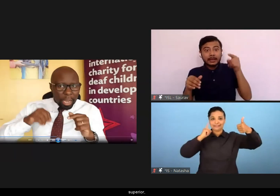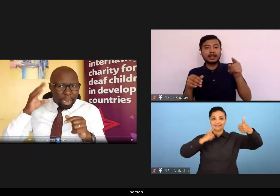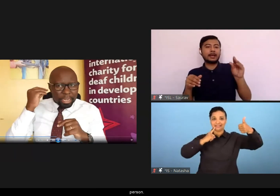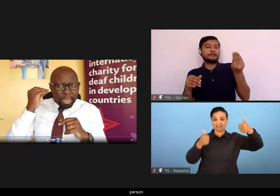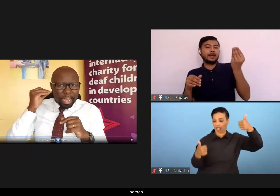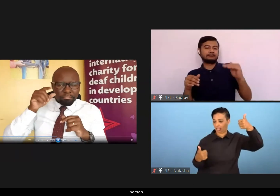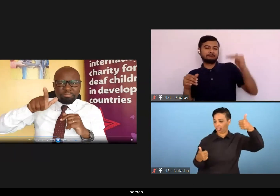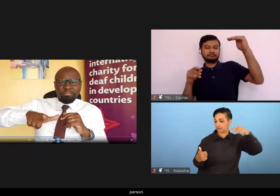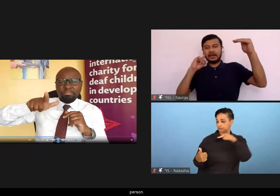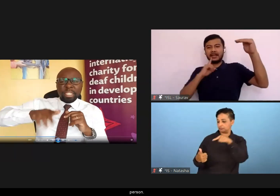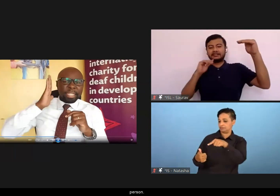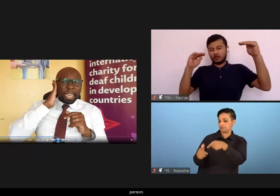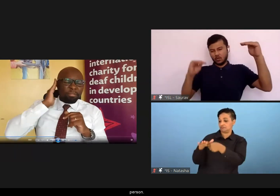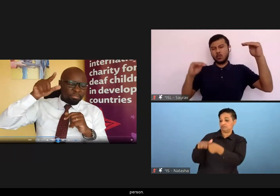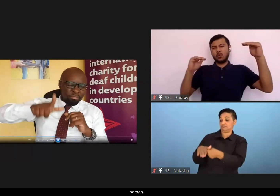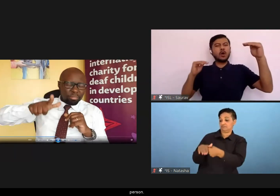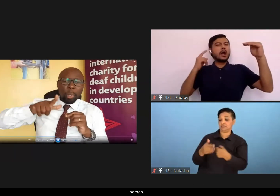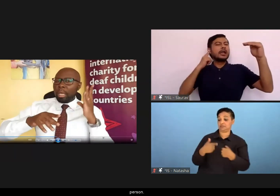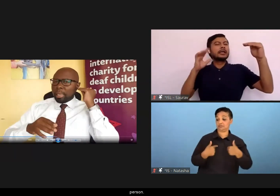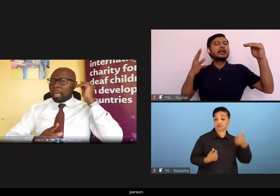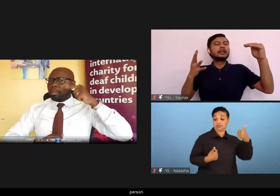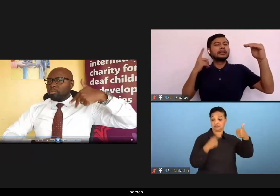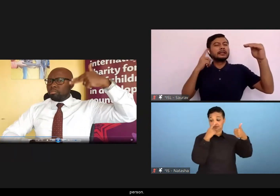deaf person. If you can't hear,